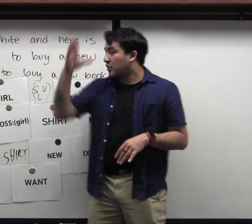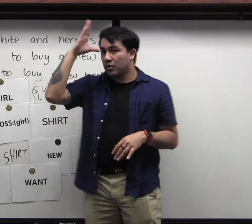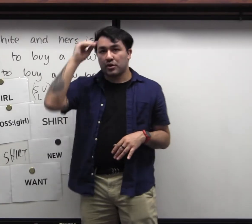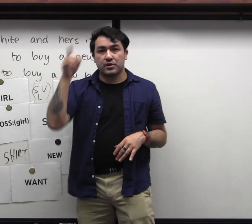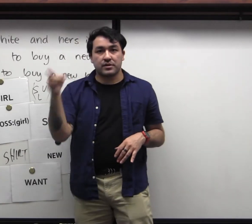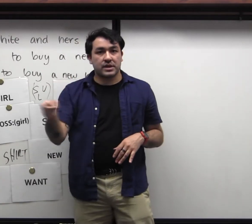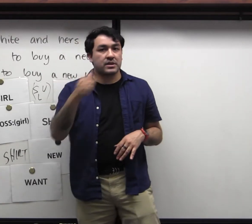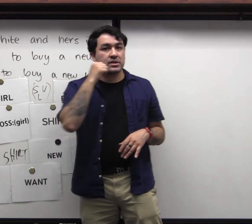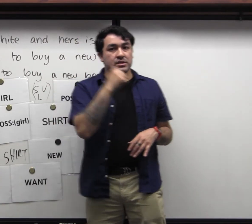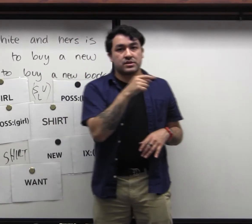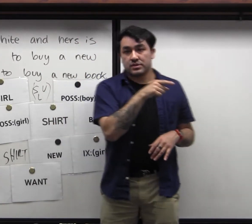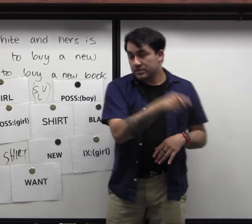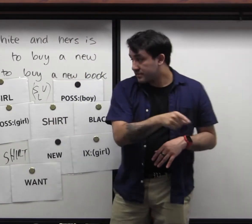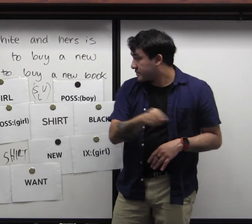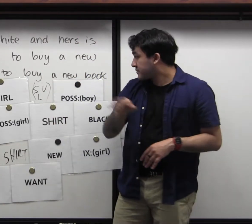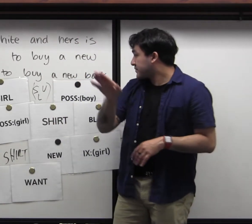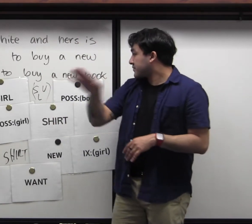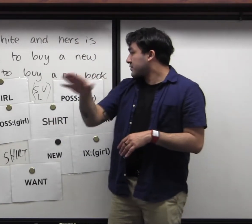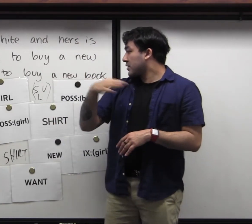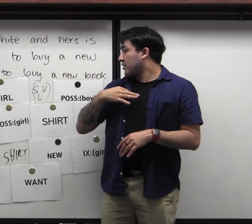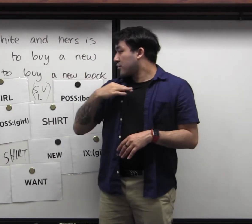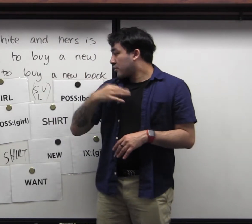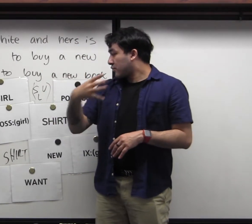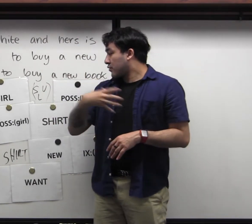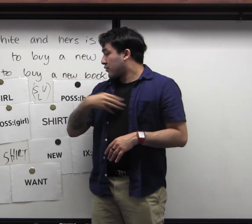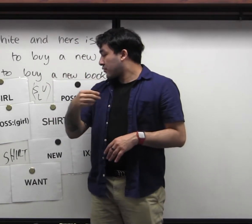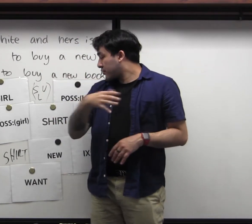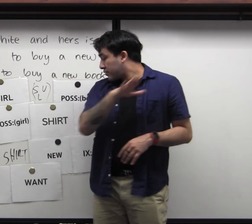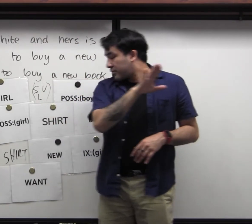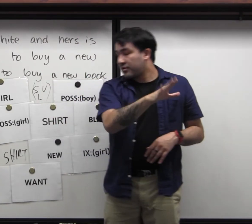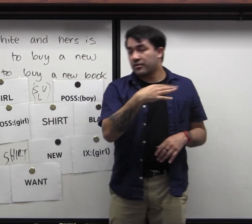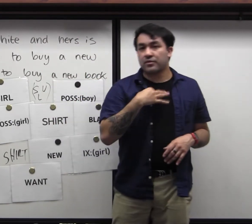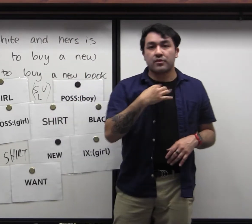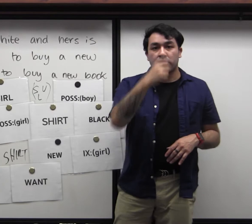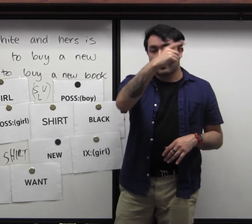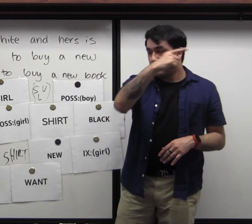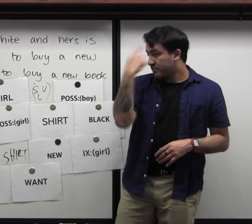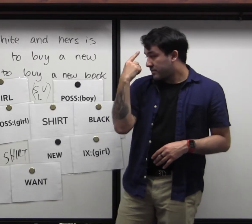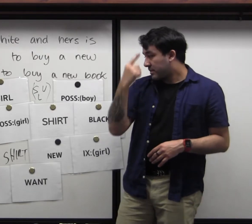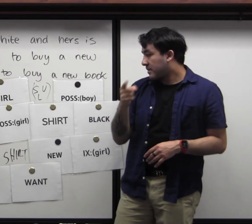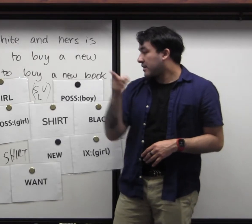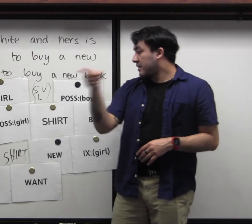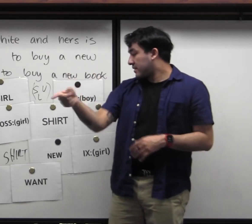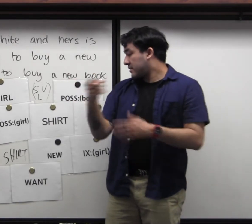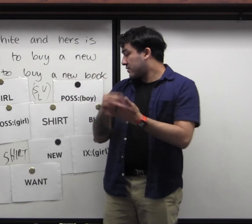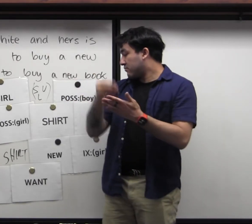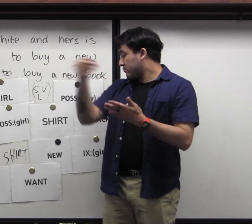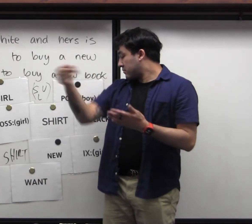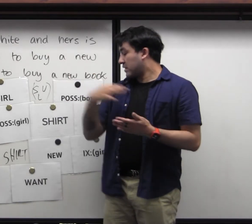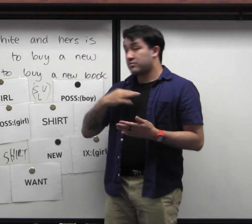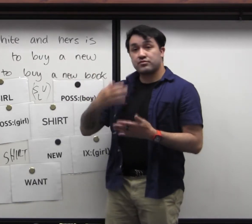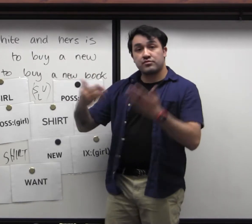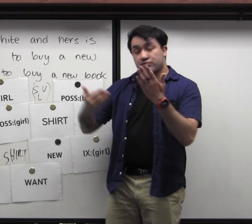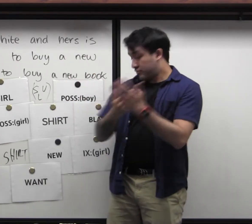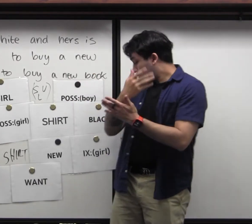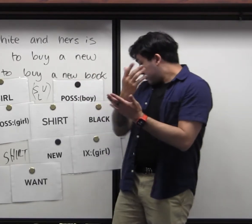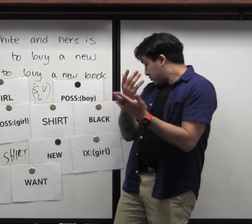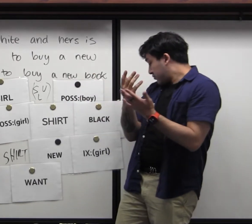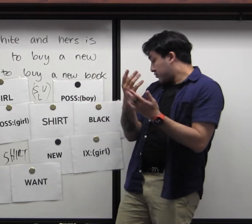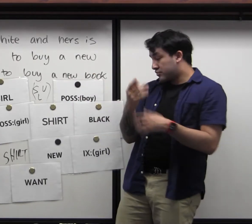new one, and she wants to buy a new book. So we set them up, and then we said his, hers, their shirt colors, and then we said what he wants to